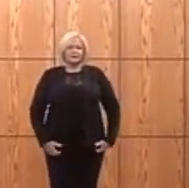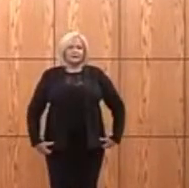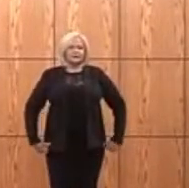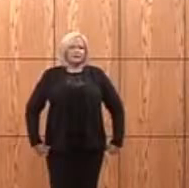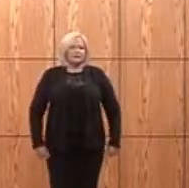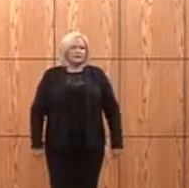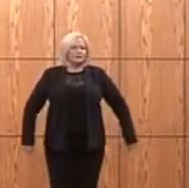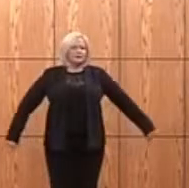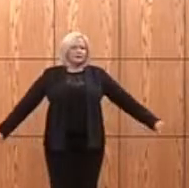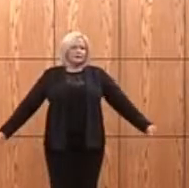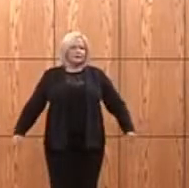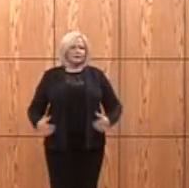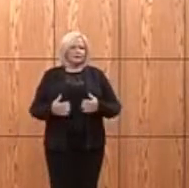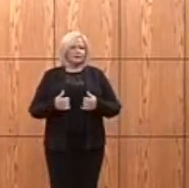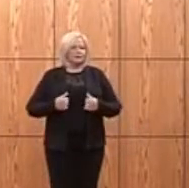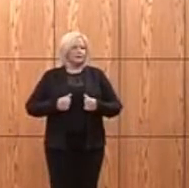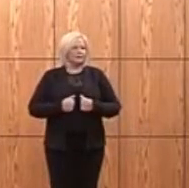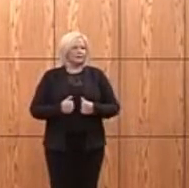30 seconds.